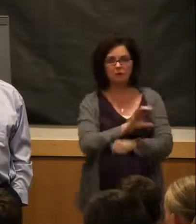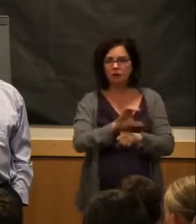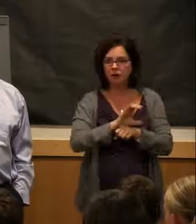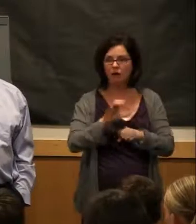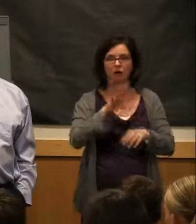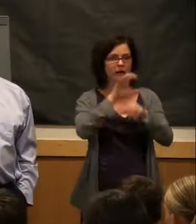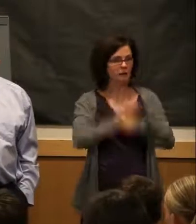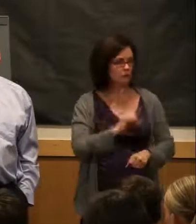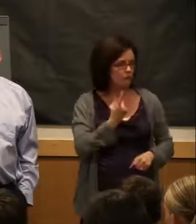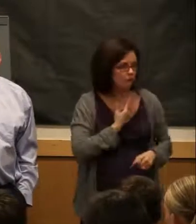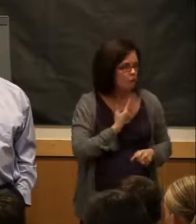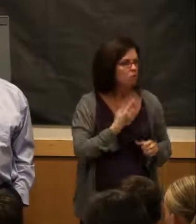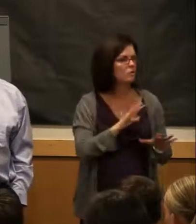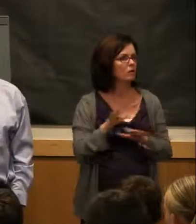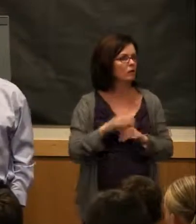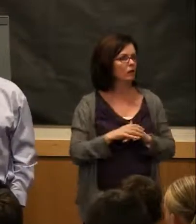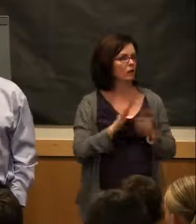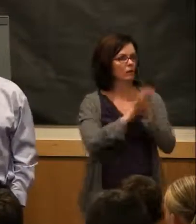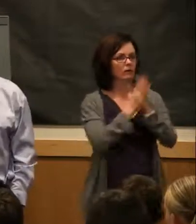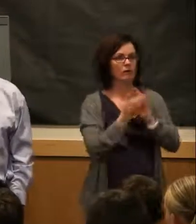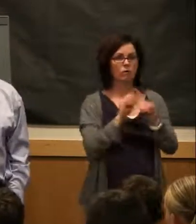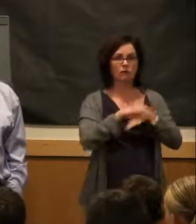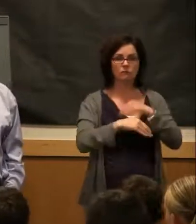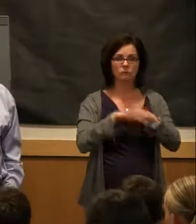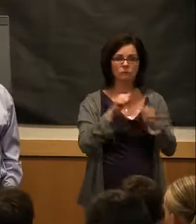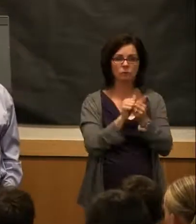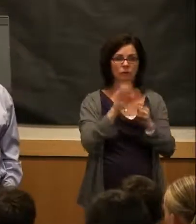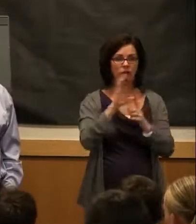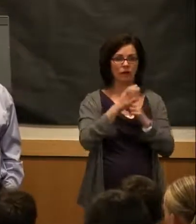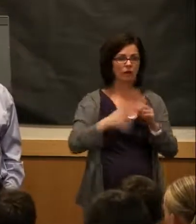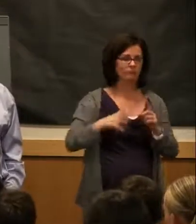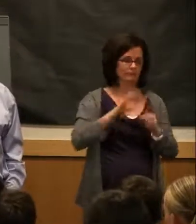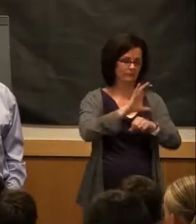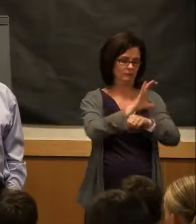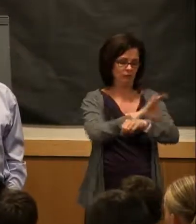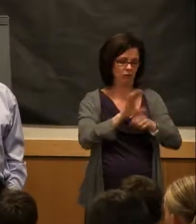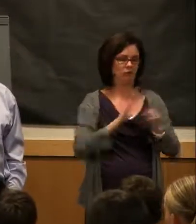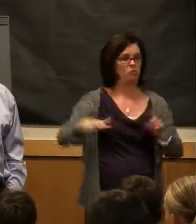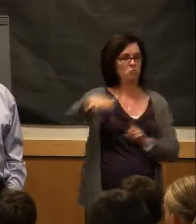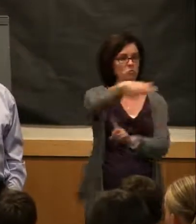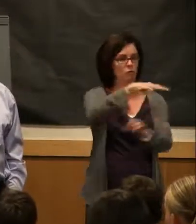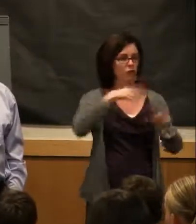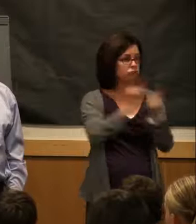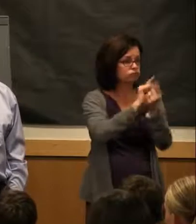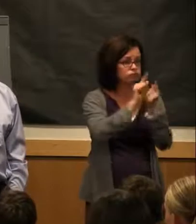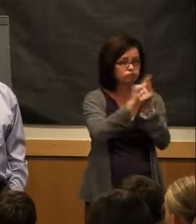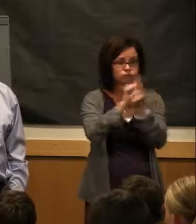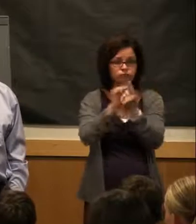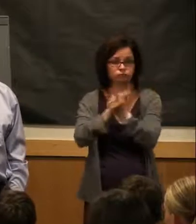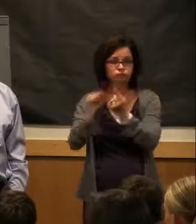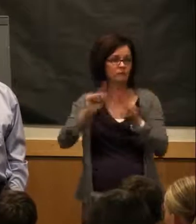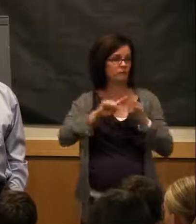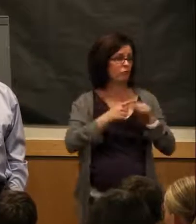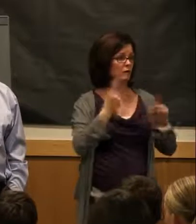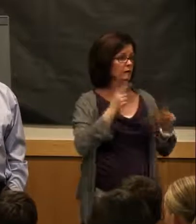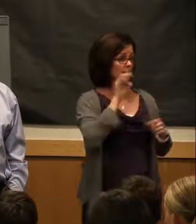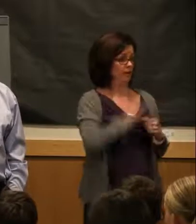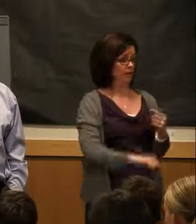it. I got more comfortable with the area. I made more friends, and by the end of